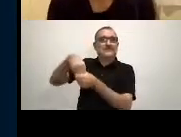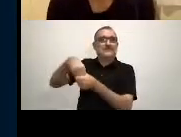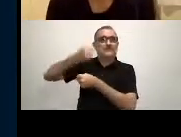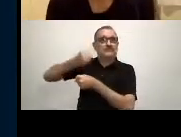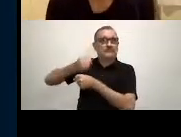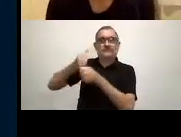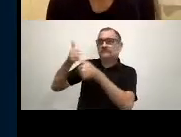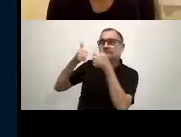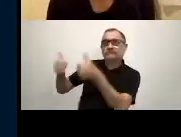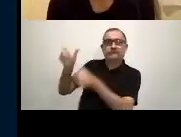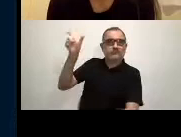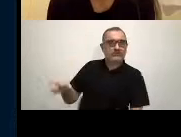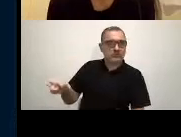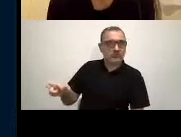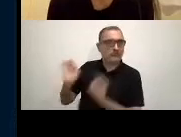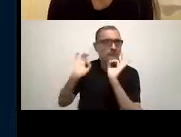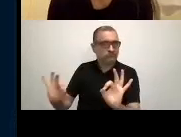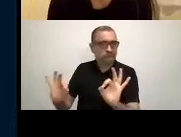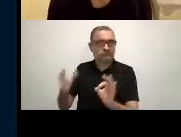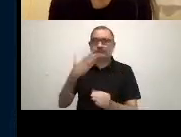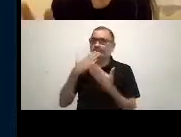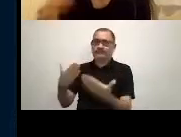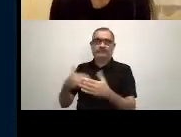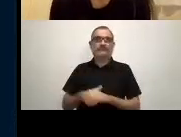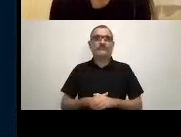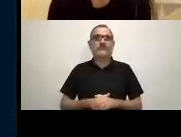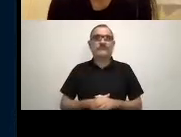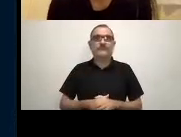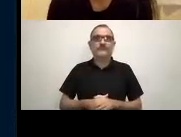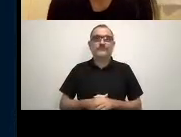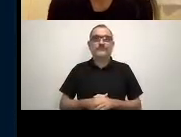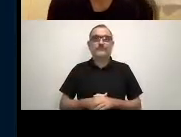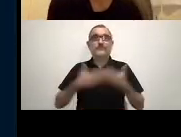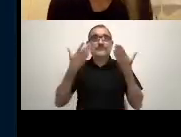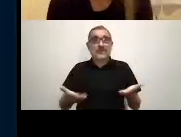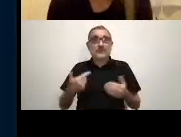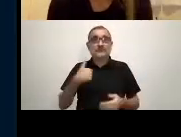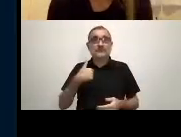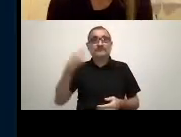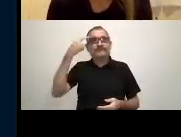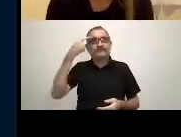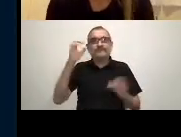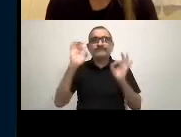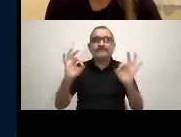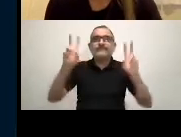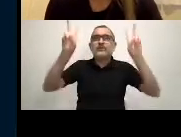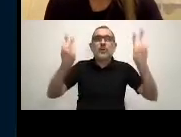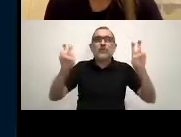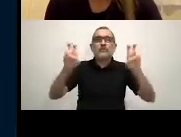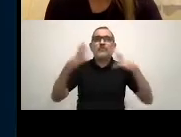time to him to start. But I just want to also let you know what topics we're going to cover today.